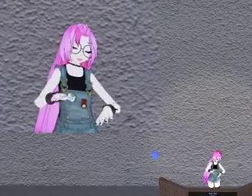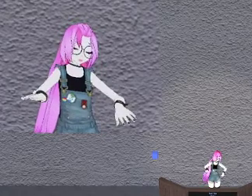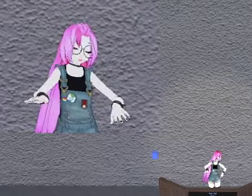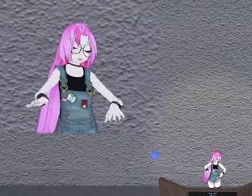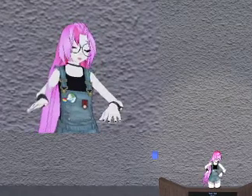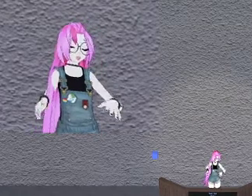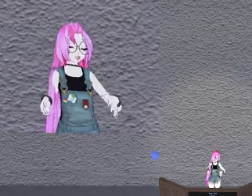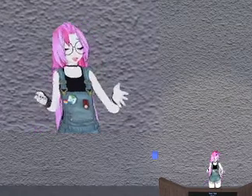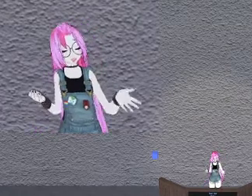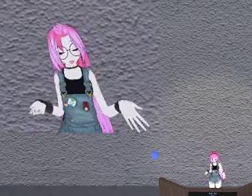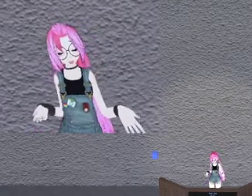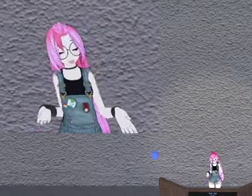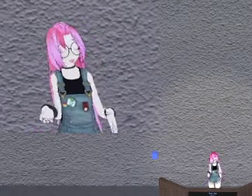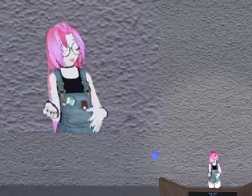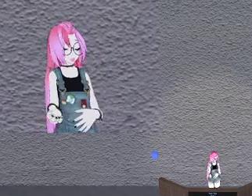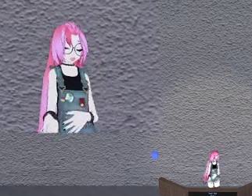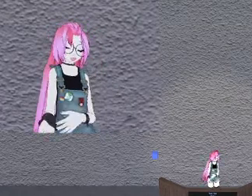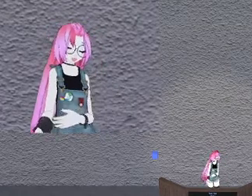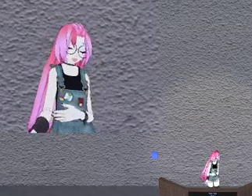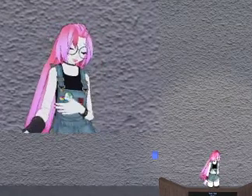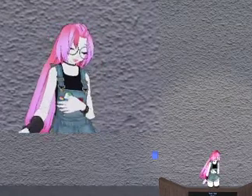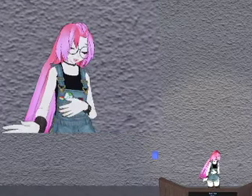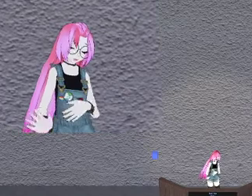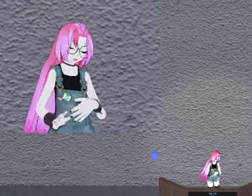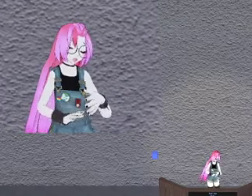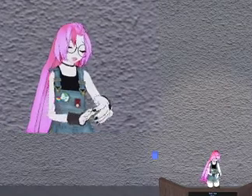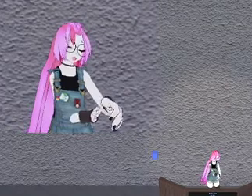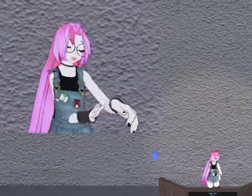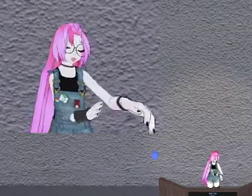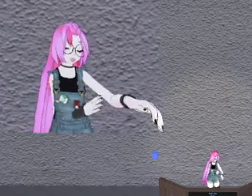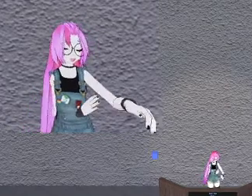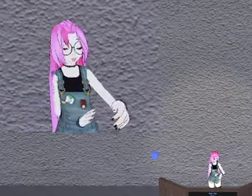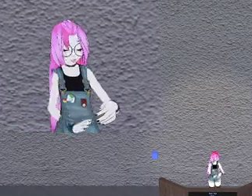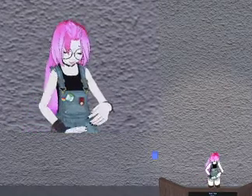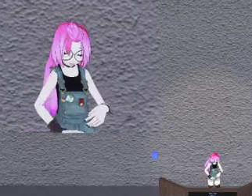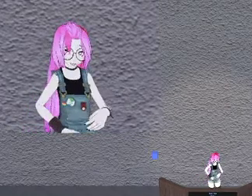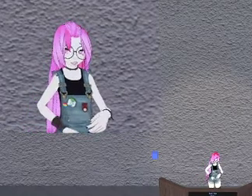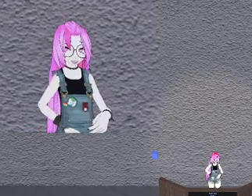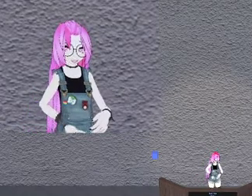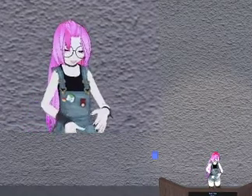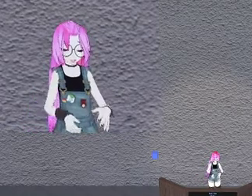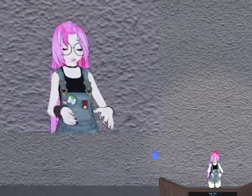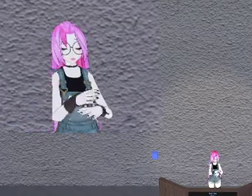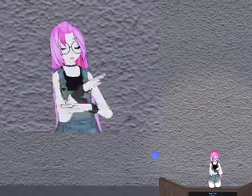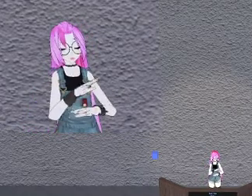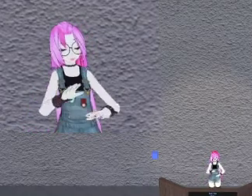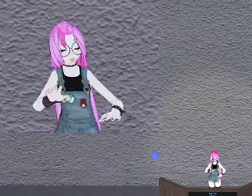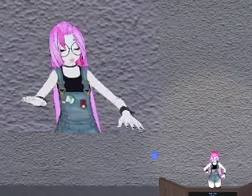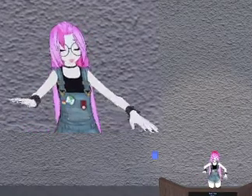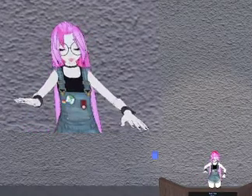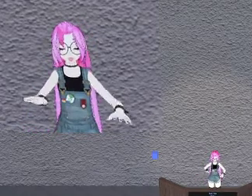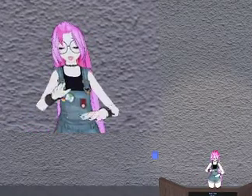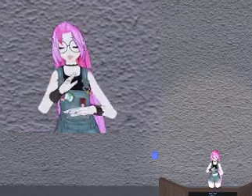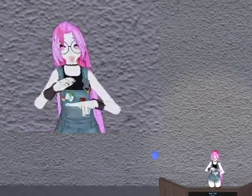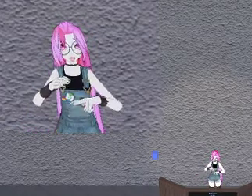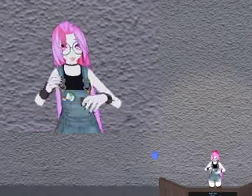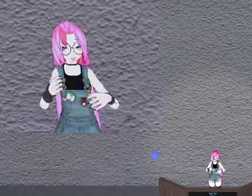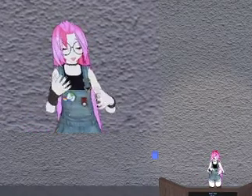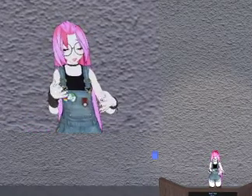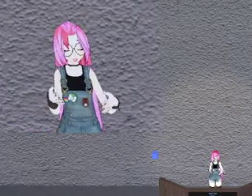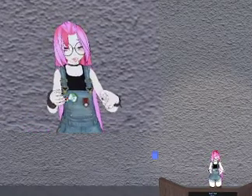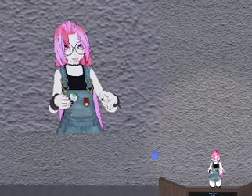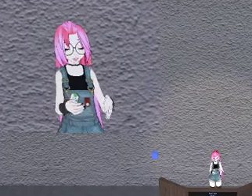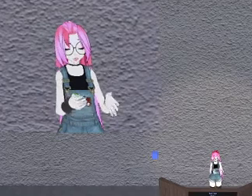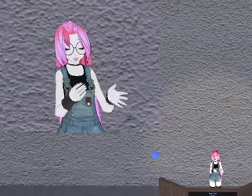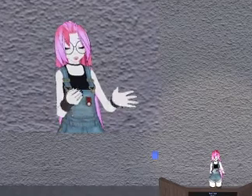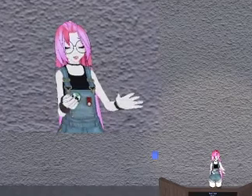use don't. You're not going to use that in any other context. However, there is a sign, and the way that I help my